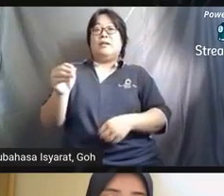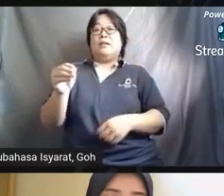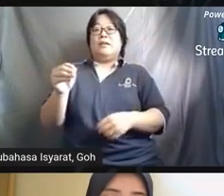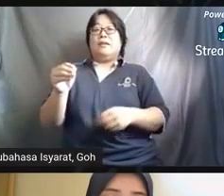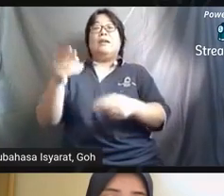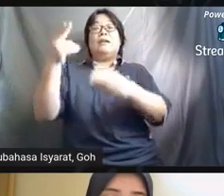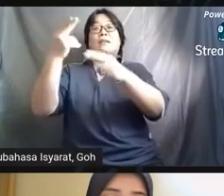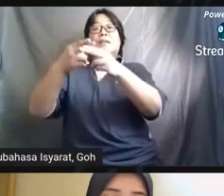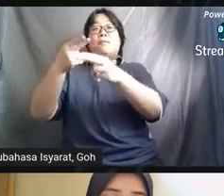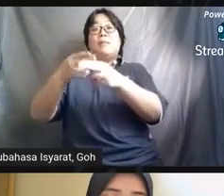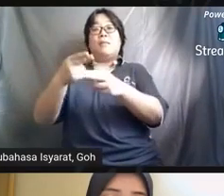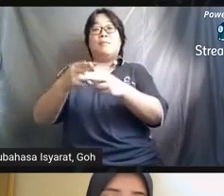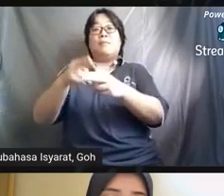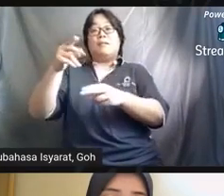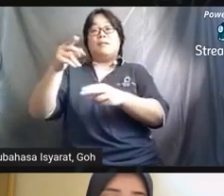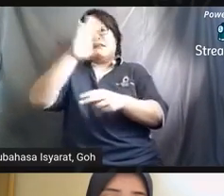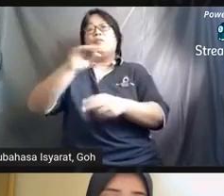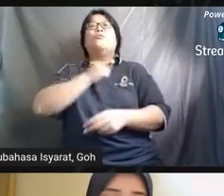evaluation form.